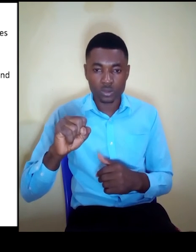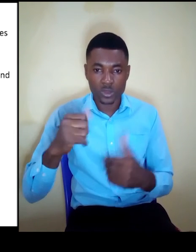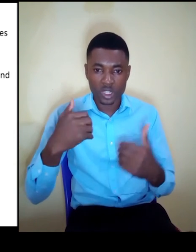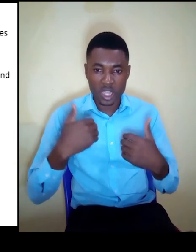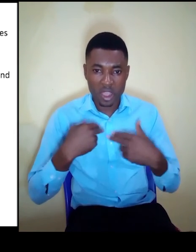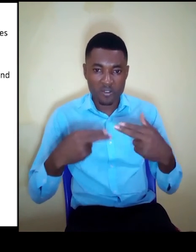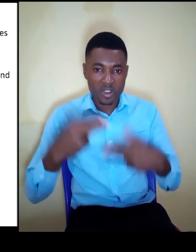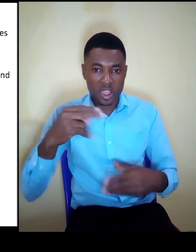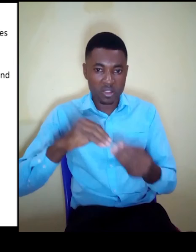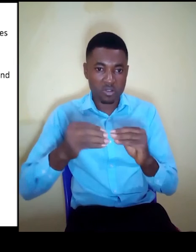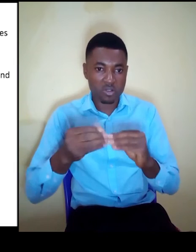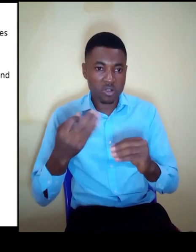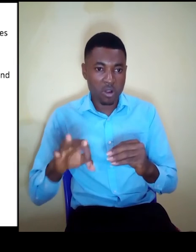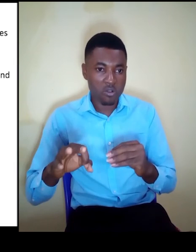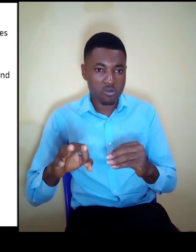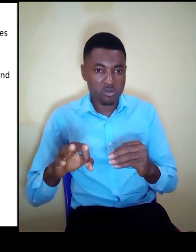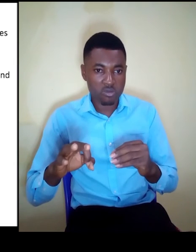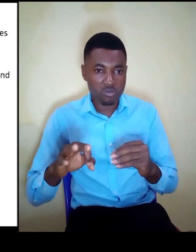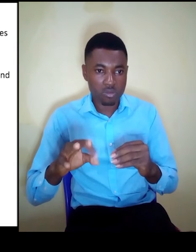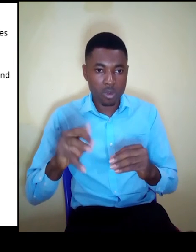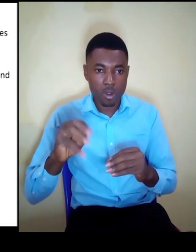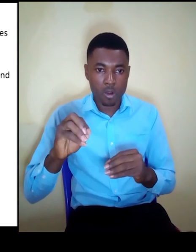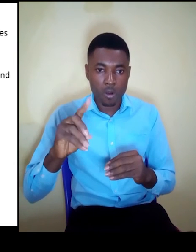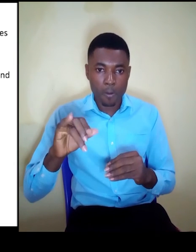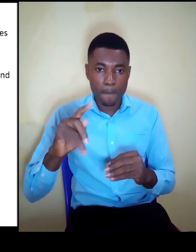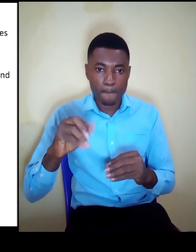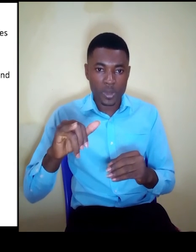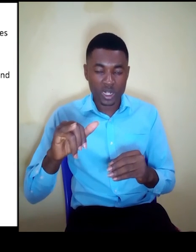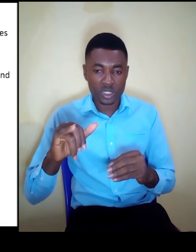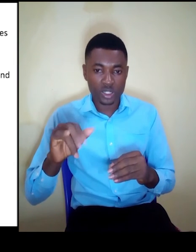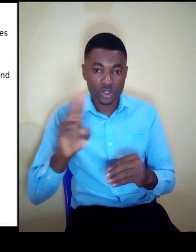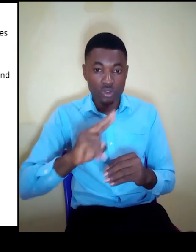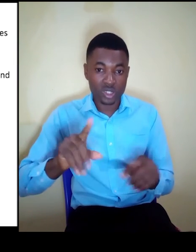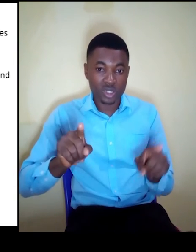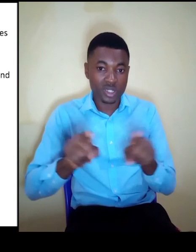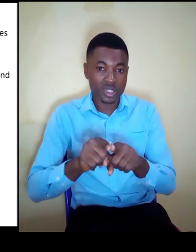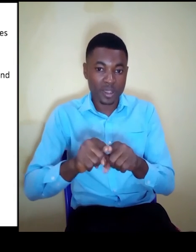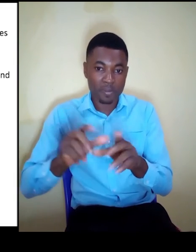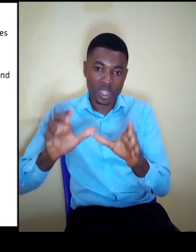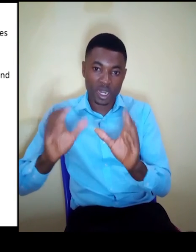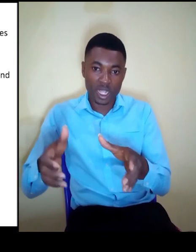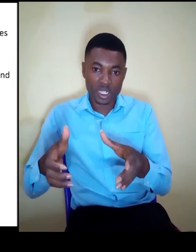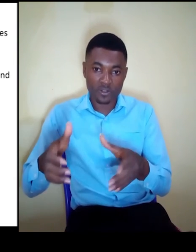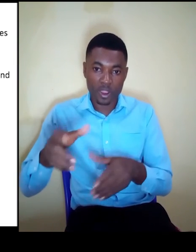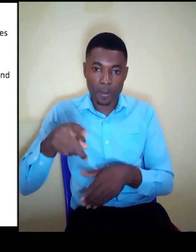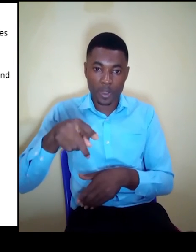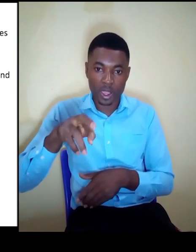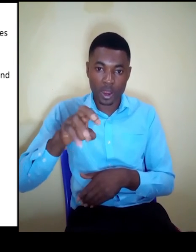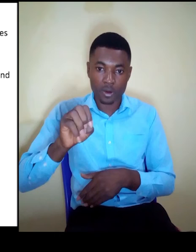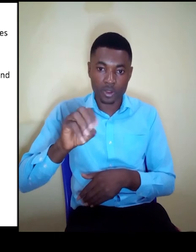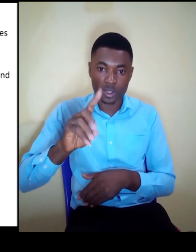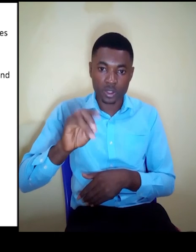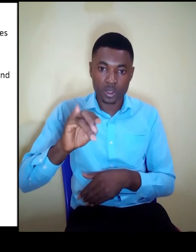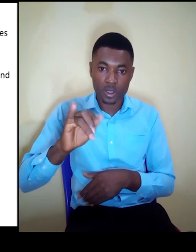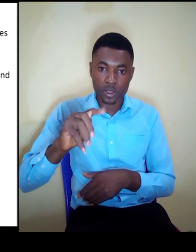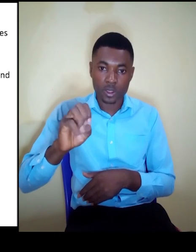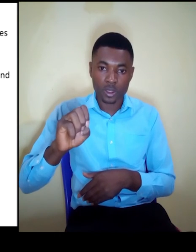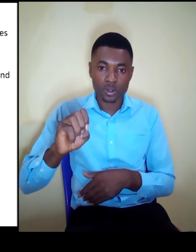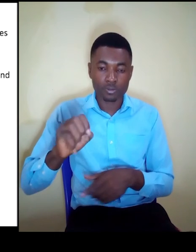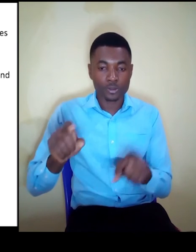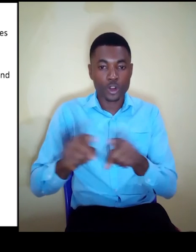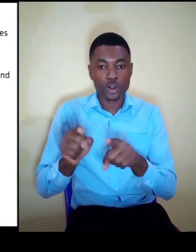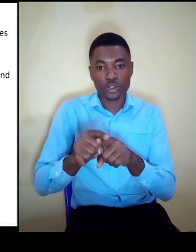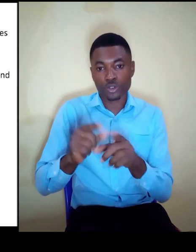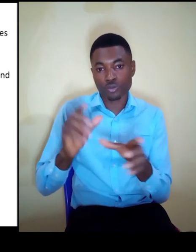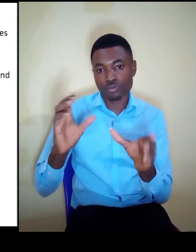signers using the same classifier predicates and also simultaneity of expression. On the